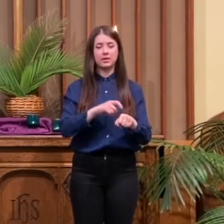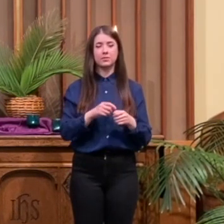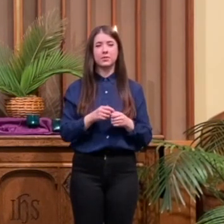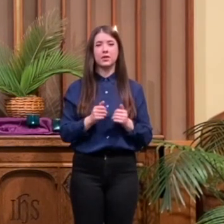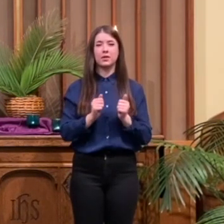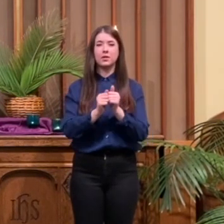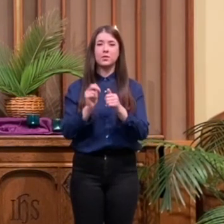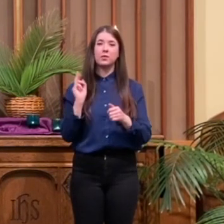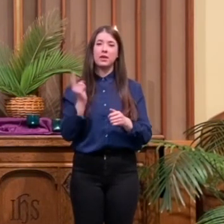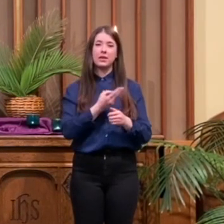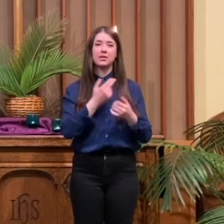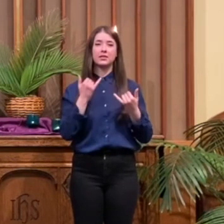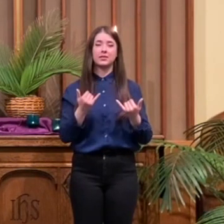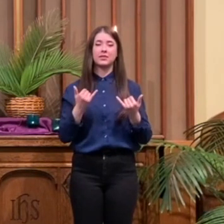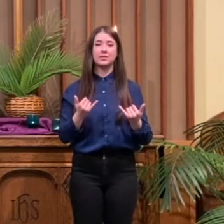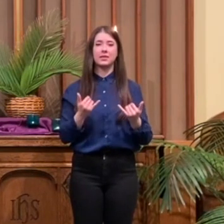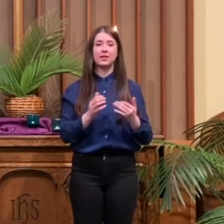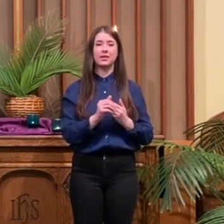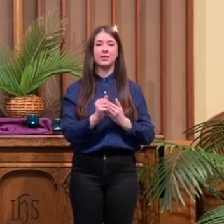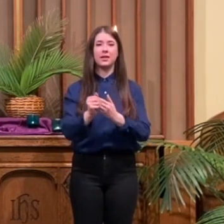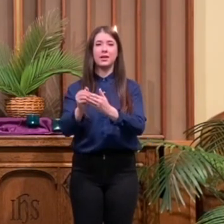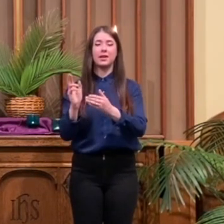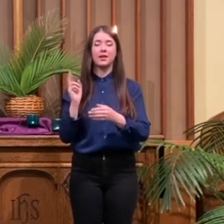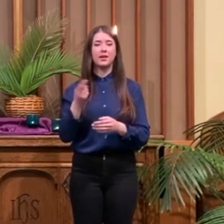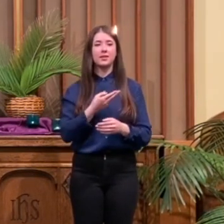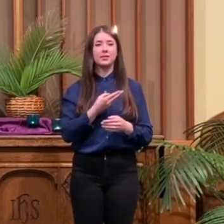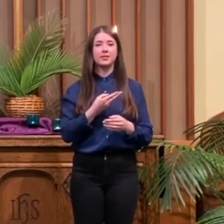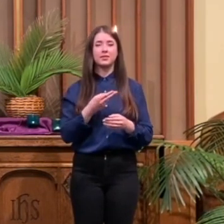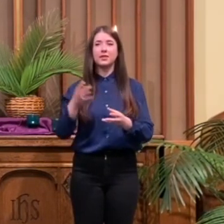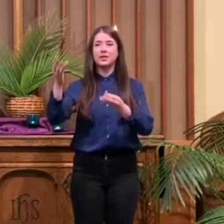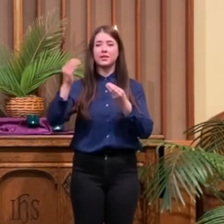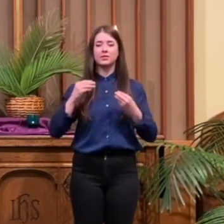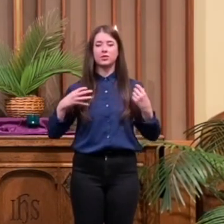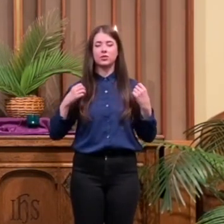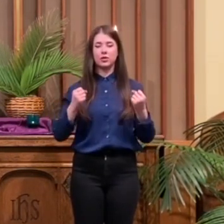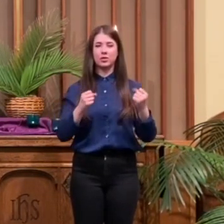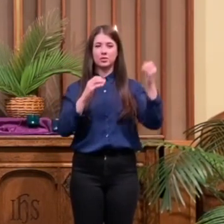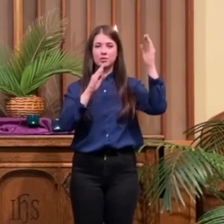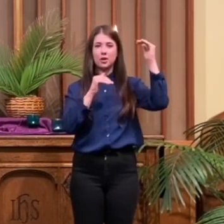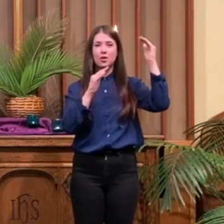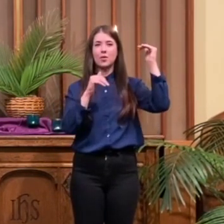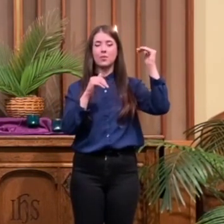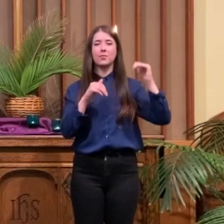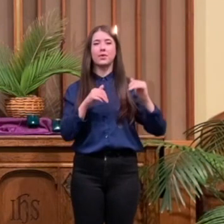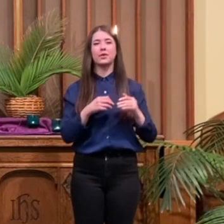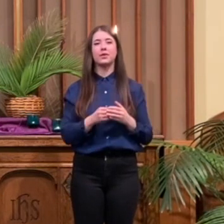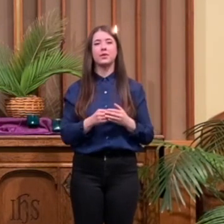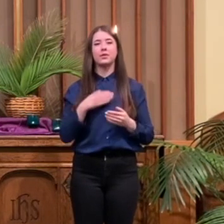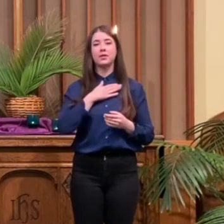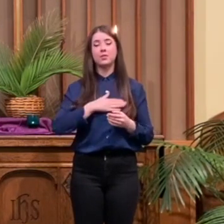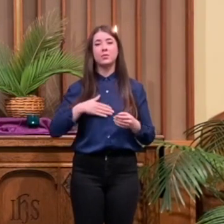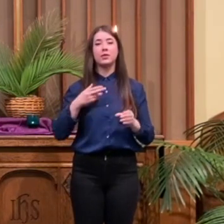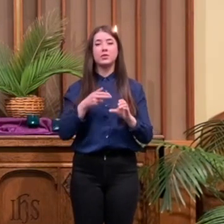with us this day. Guide us. Give us courage and hope. Will you